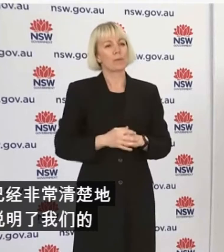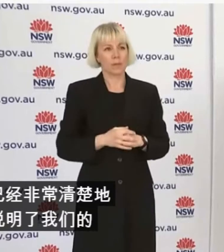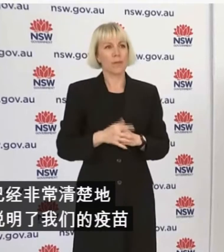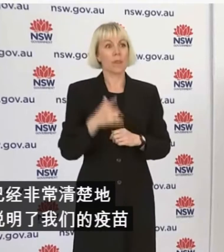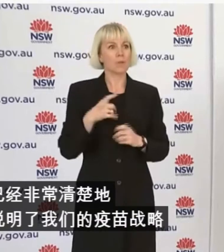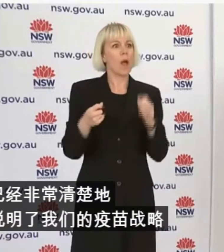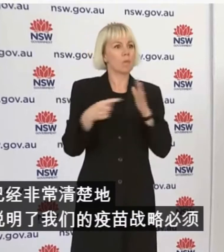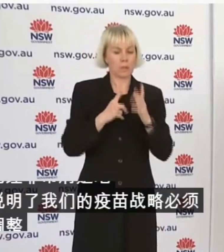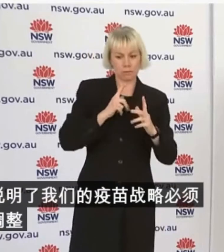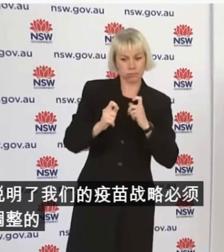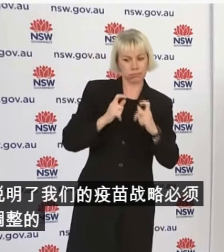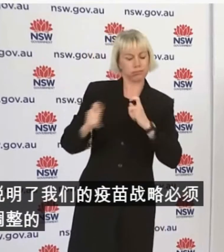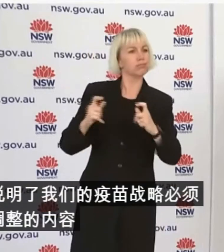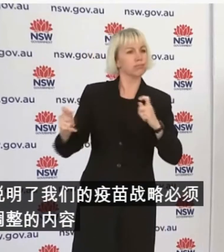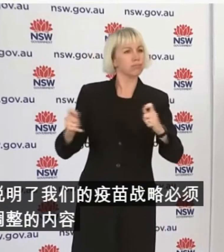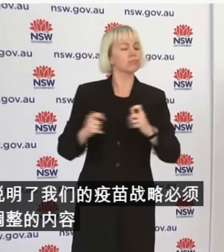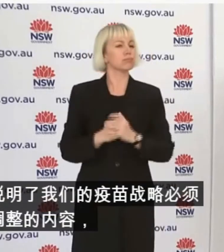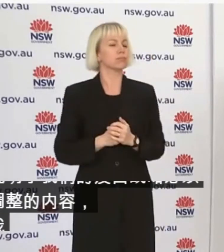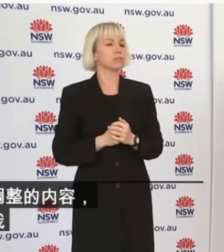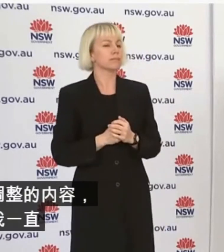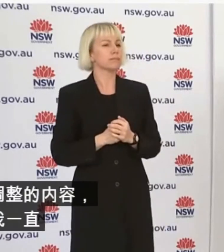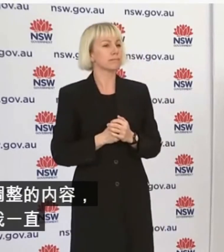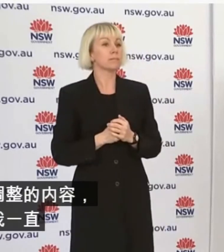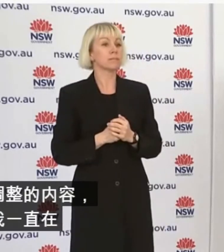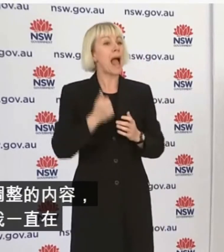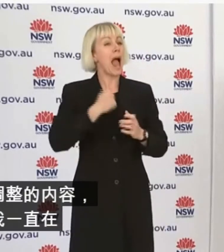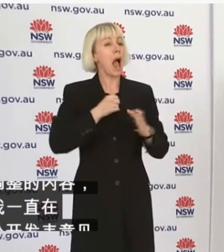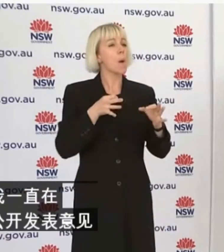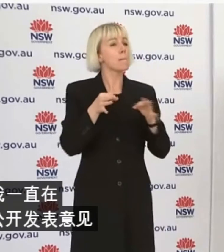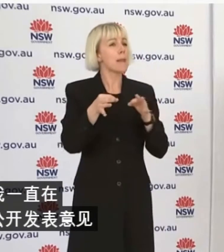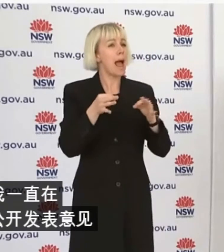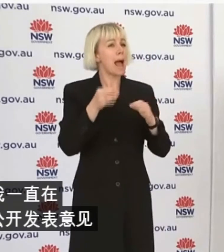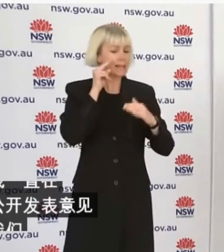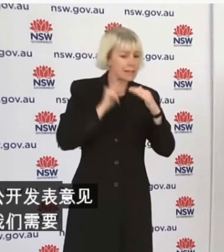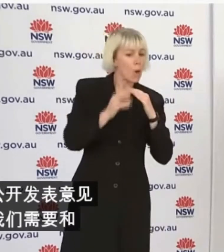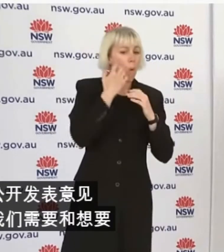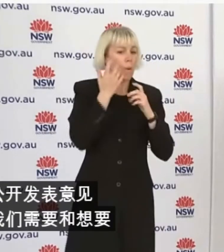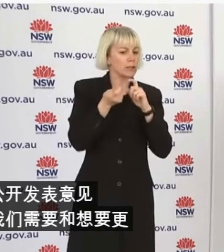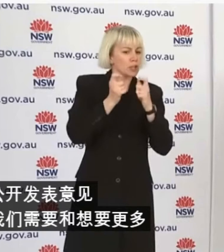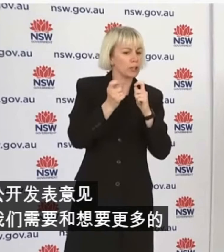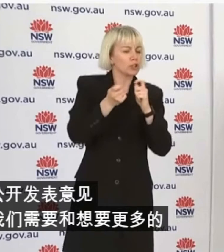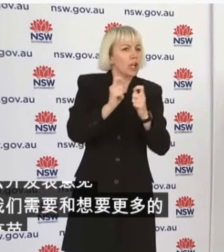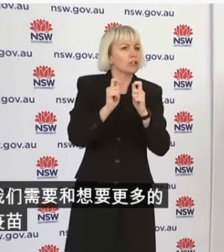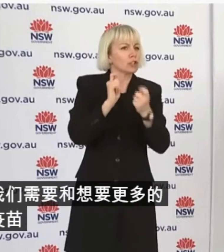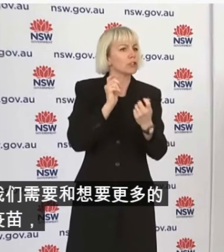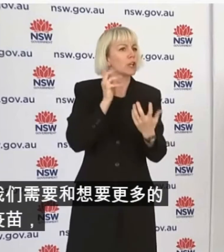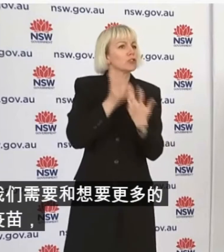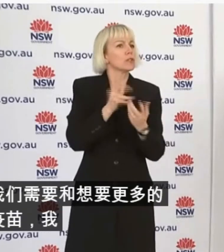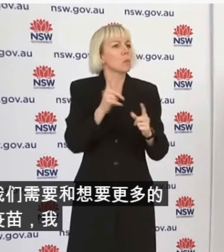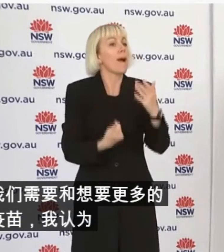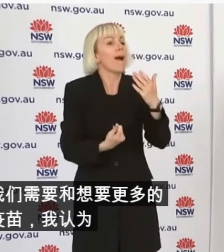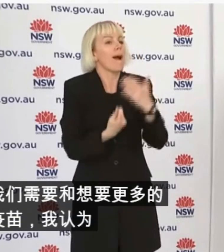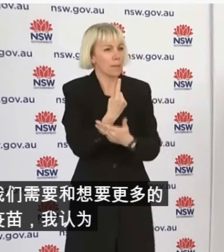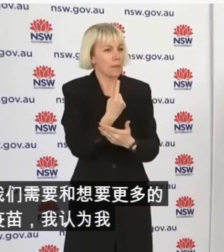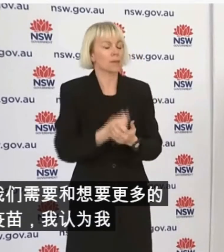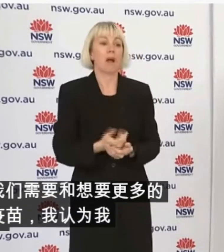vaccine strategy has had to be adjusted given what we're facing here in New South Wales. I've been very vocal publicly about our need and want for more vaccines,